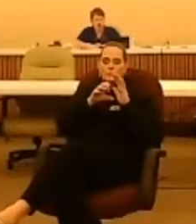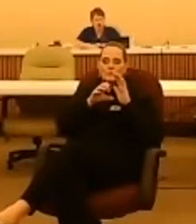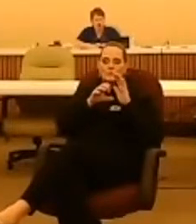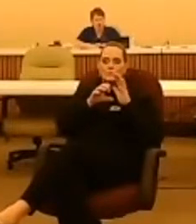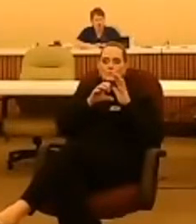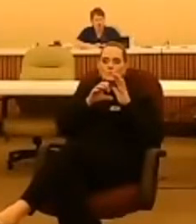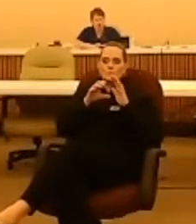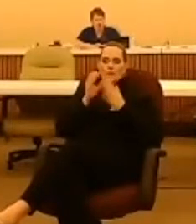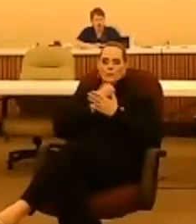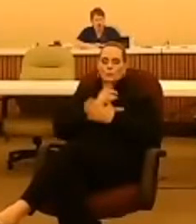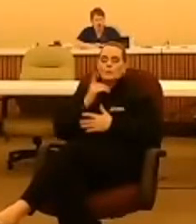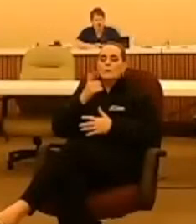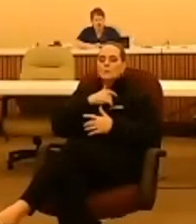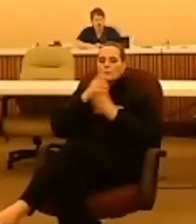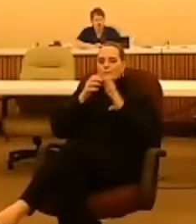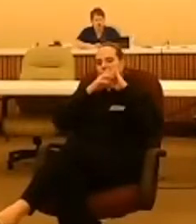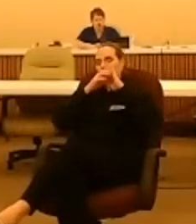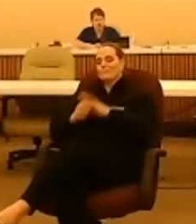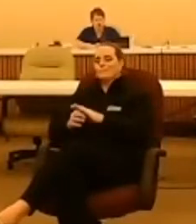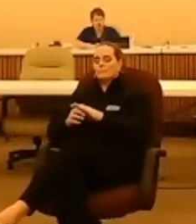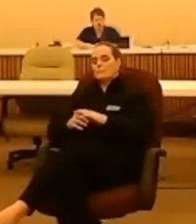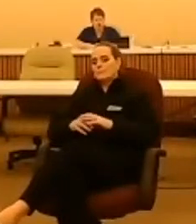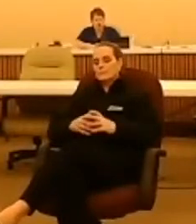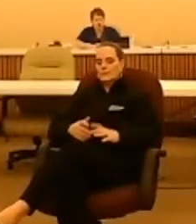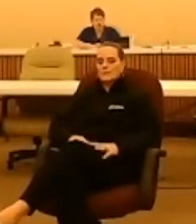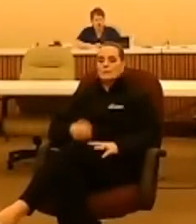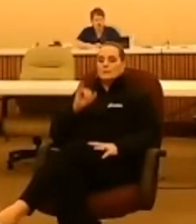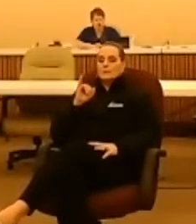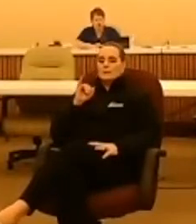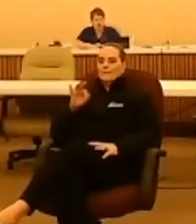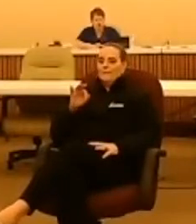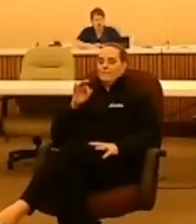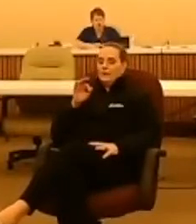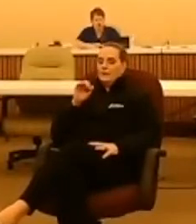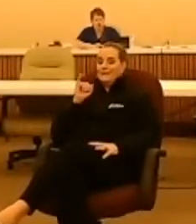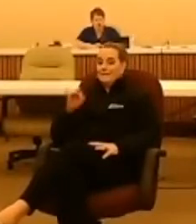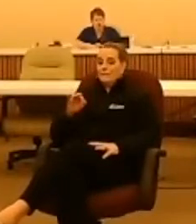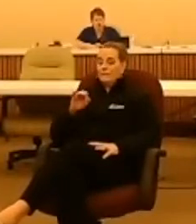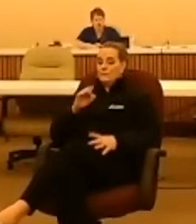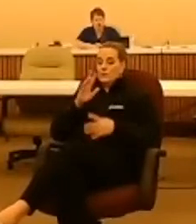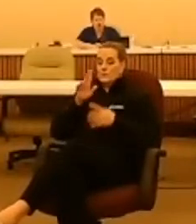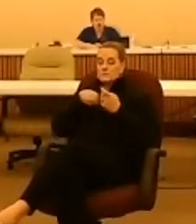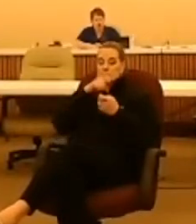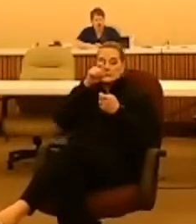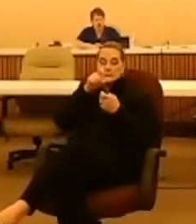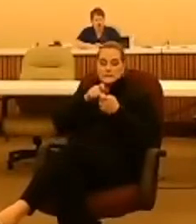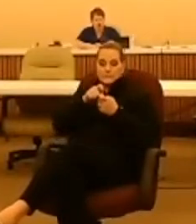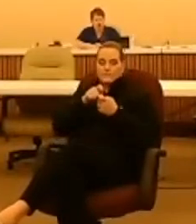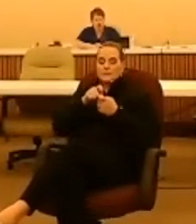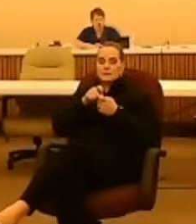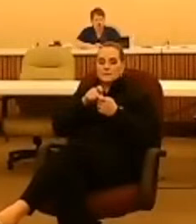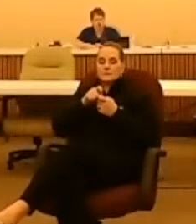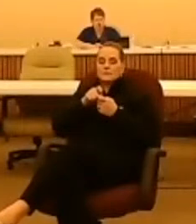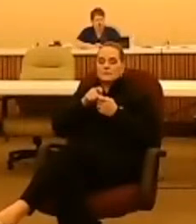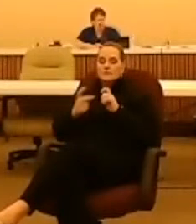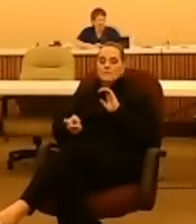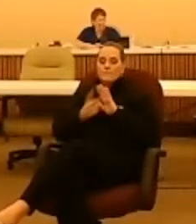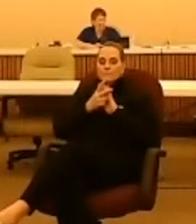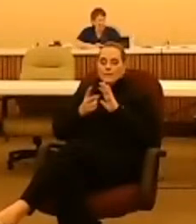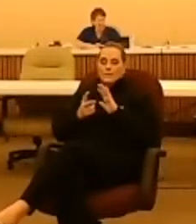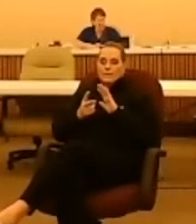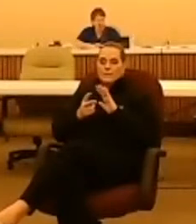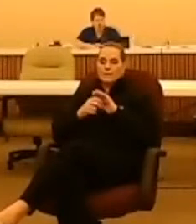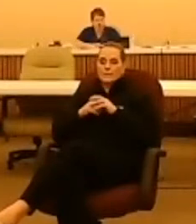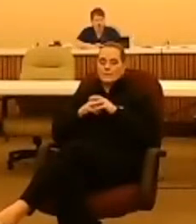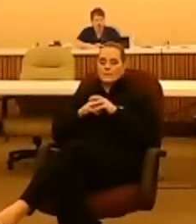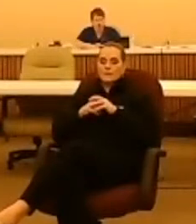would be with regards to if there was a specific violation of